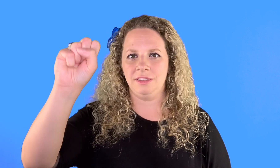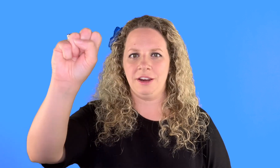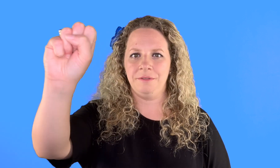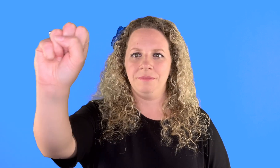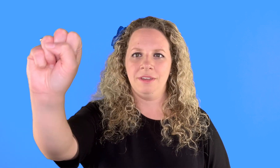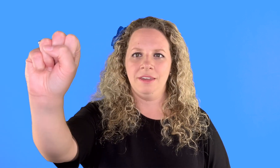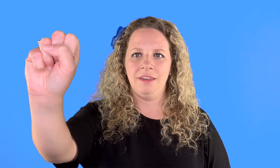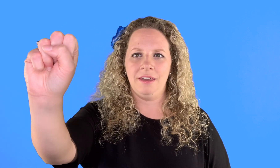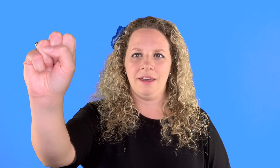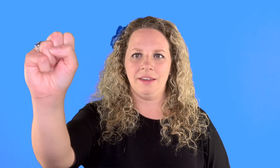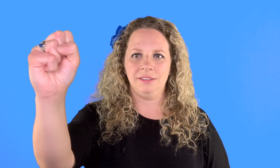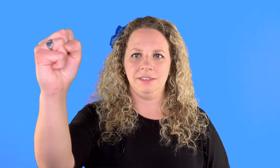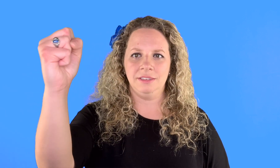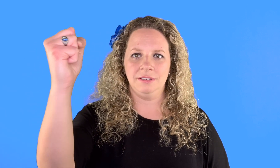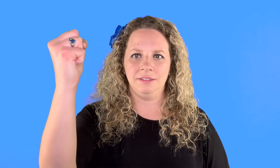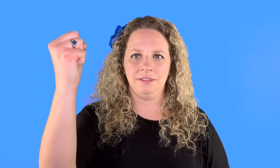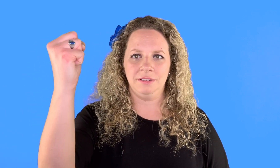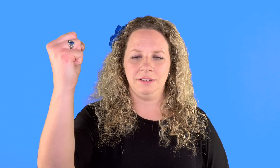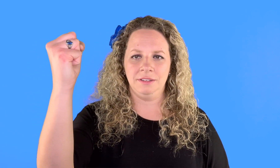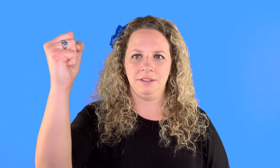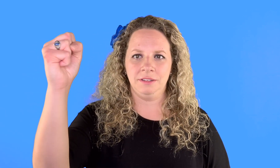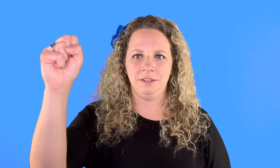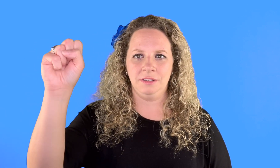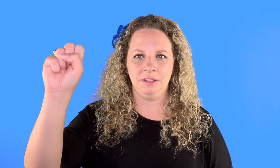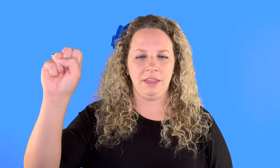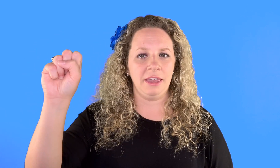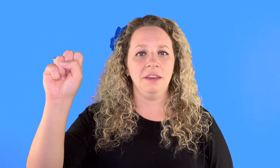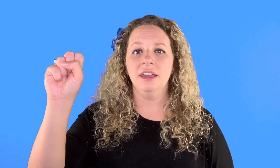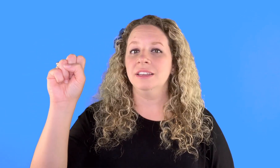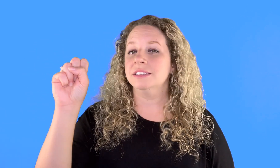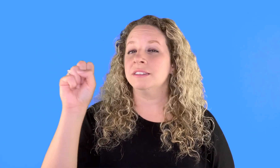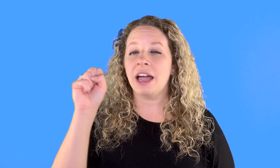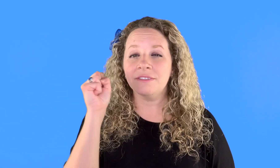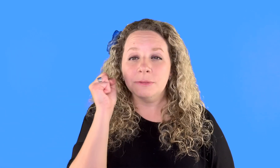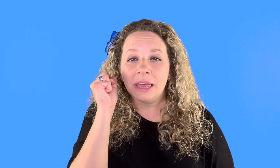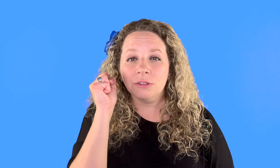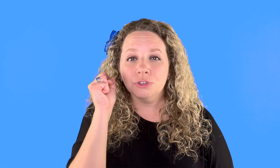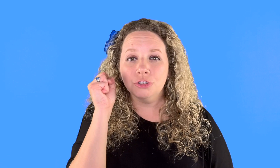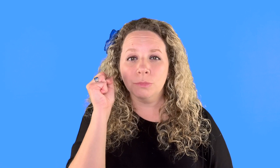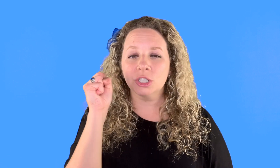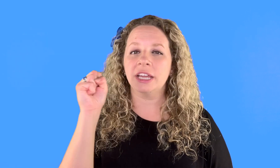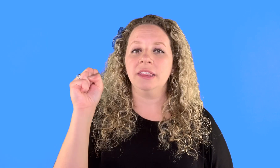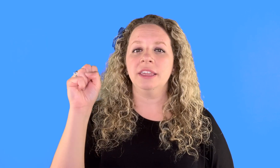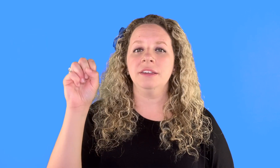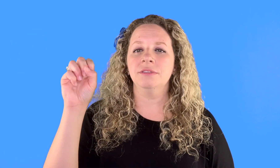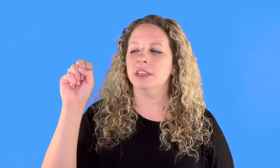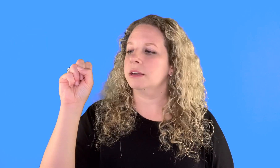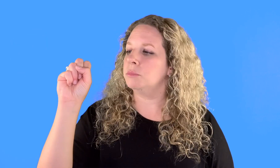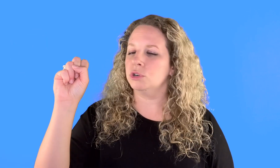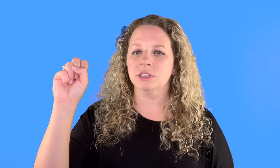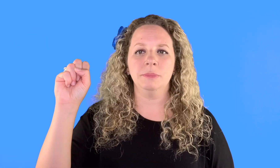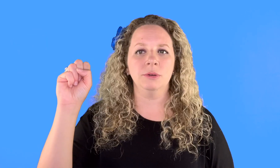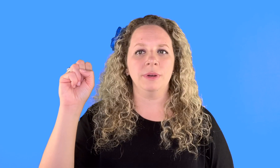there. S. Okay, it does not have to be held super tightly. It can more just be